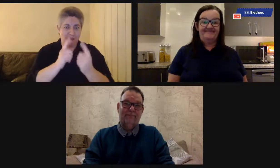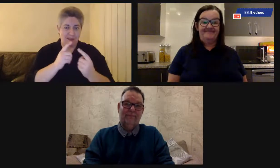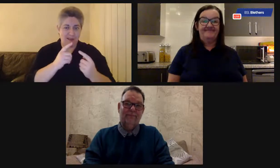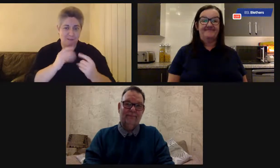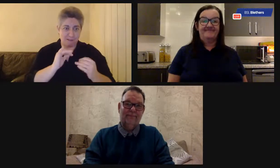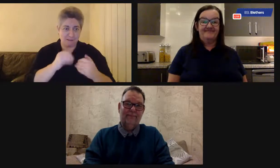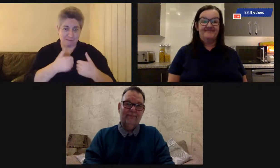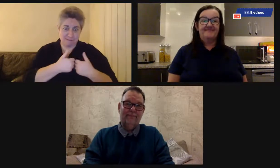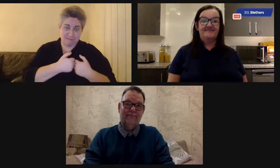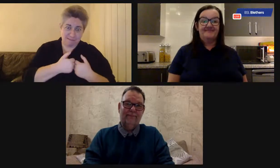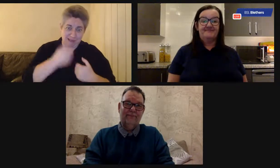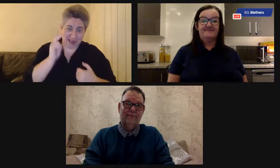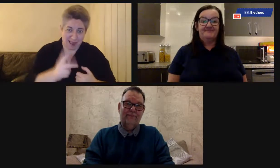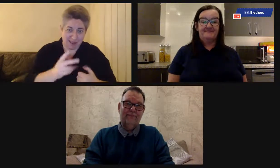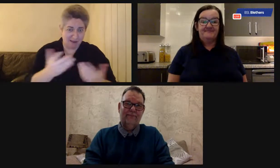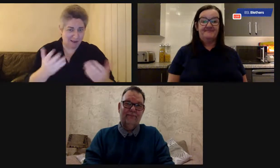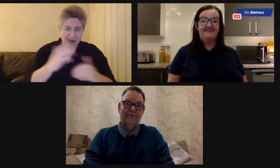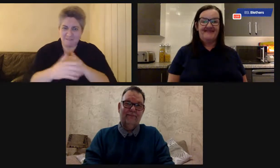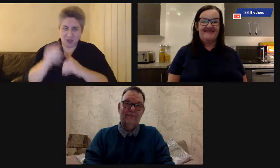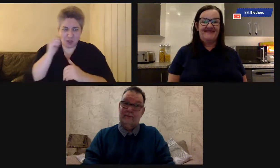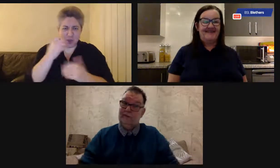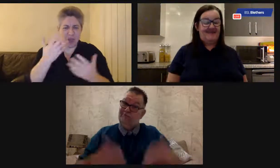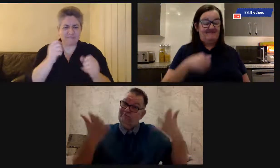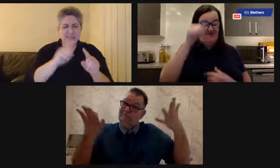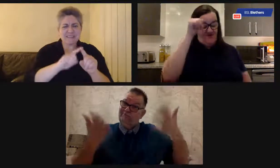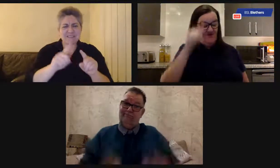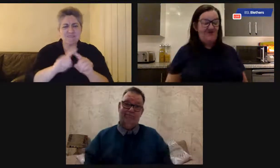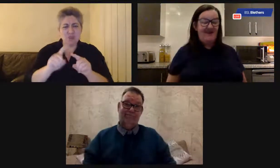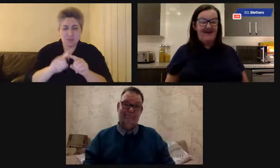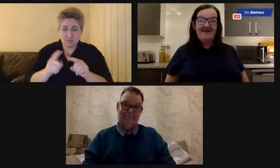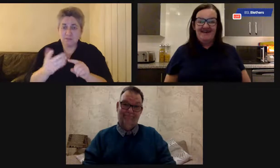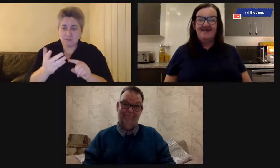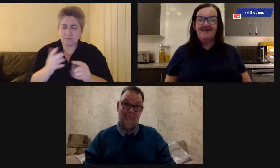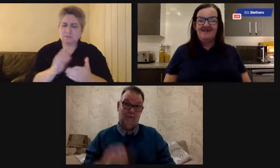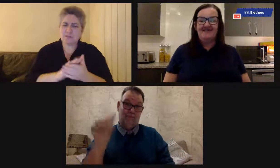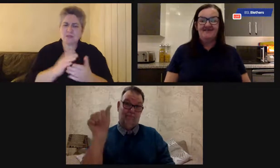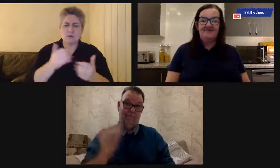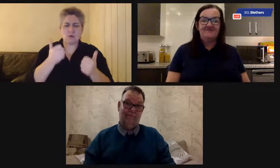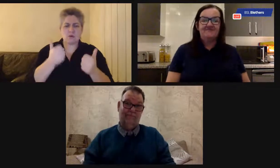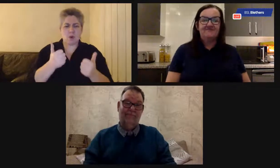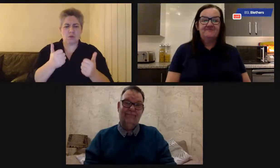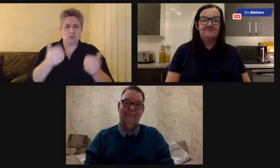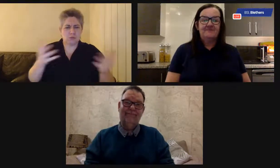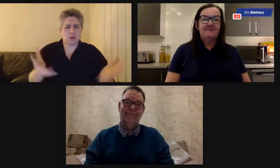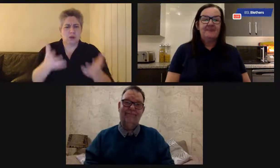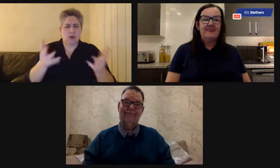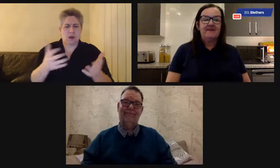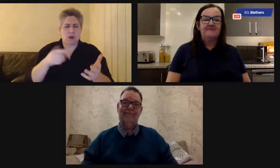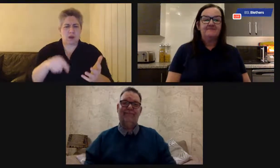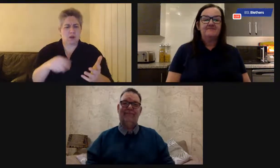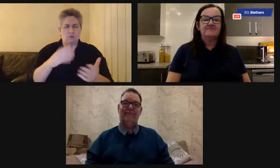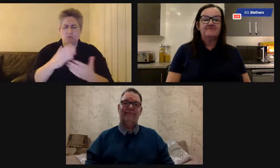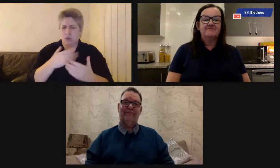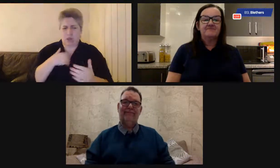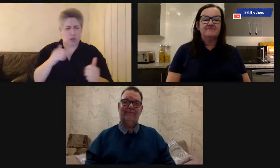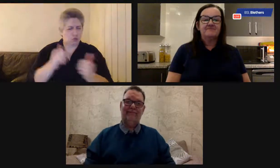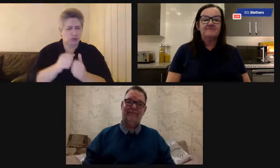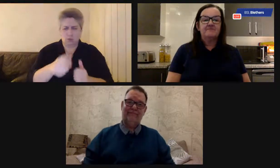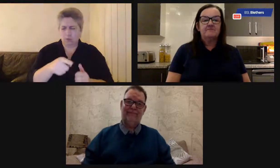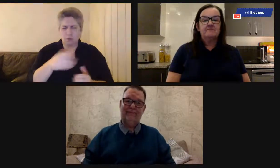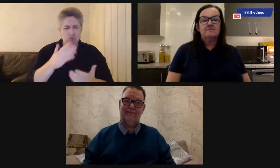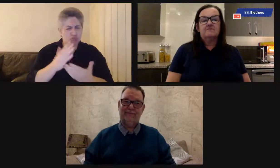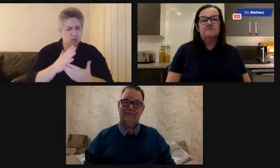themselves, but if they go with Deaf UK 50 plus, they might meet friends and just have a